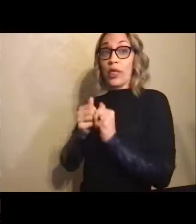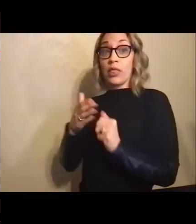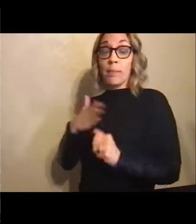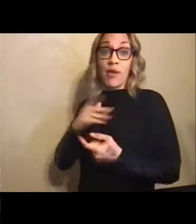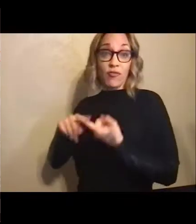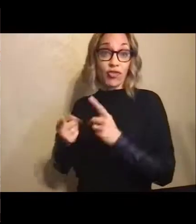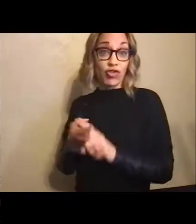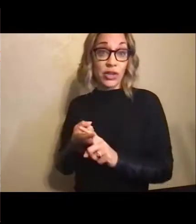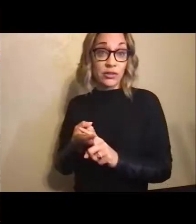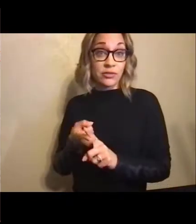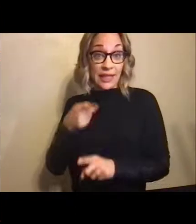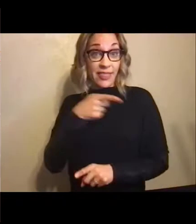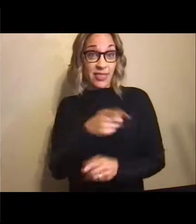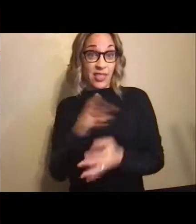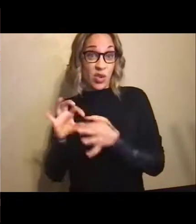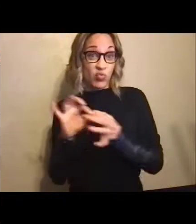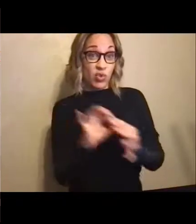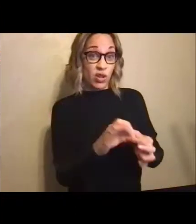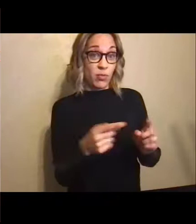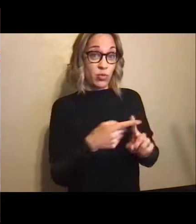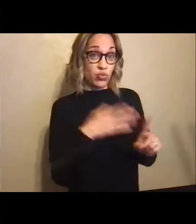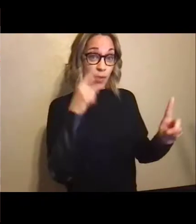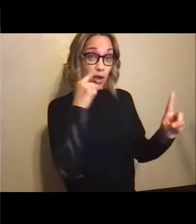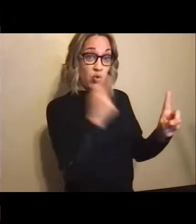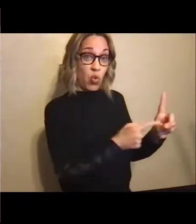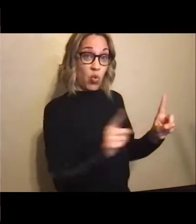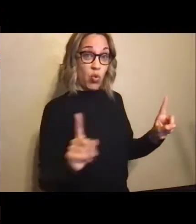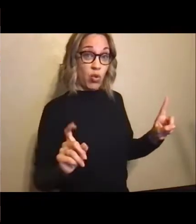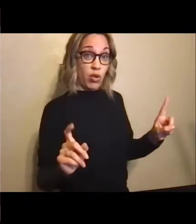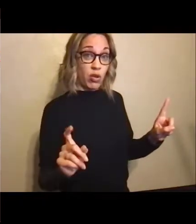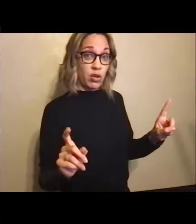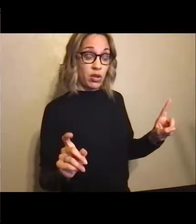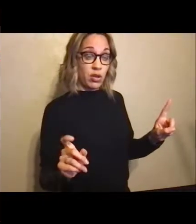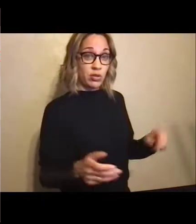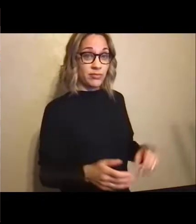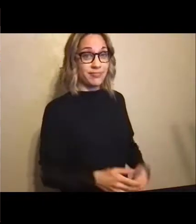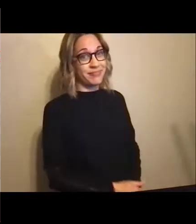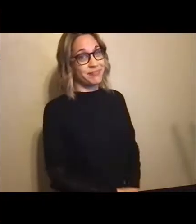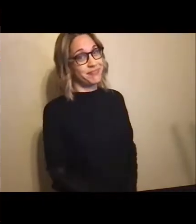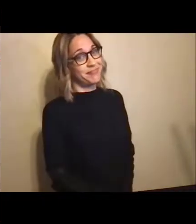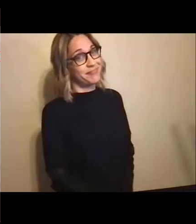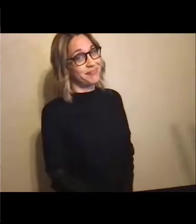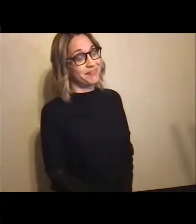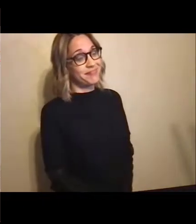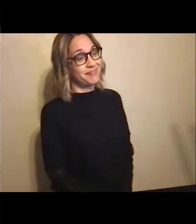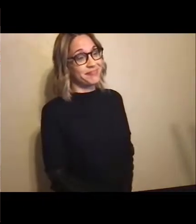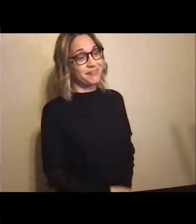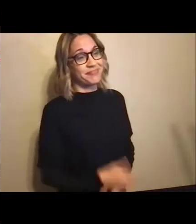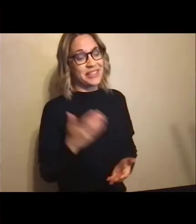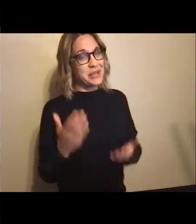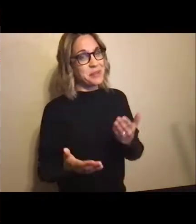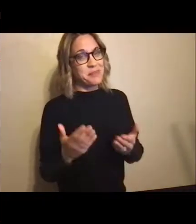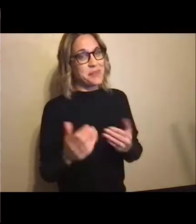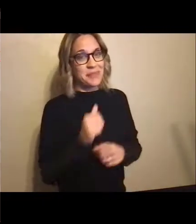Now, if I want to go drink with my friends, is that relevant to my goal? Does that serve my